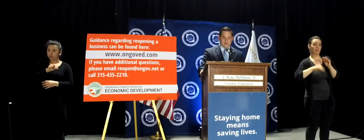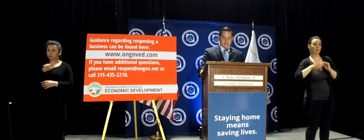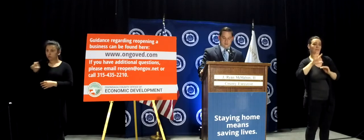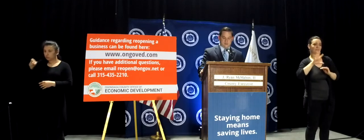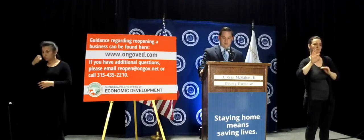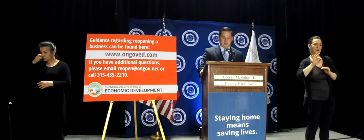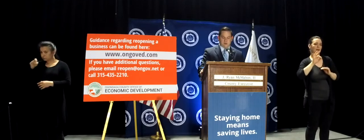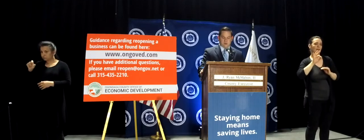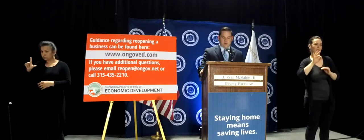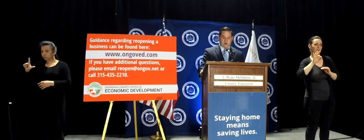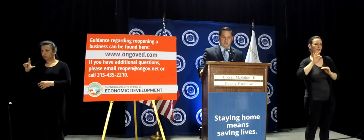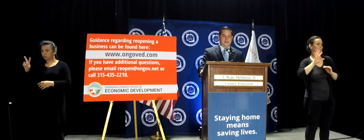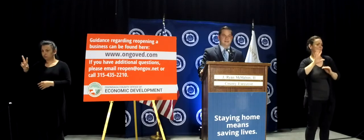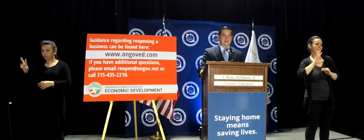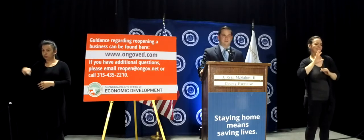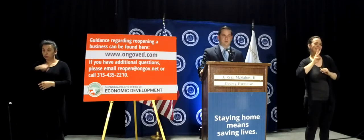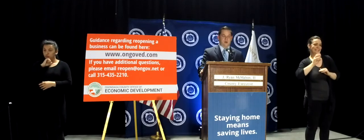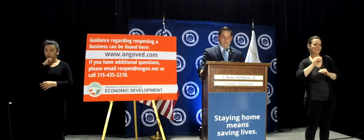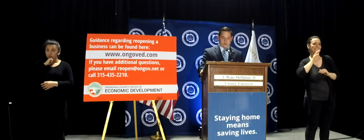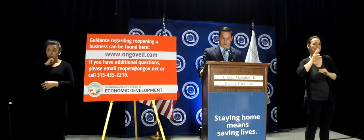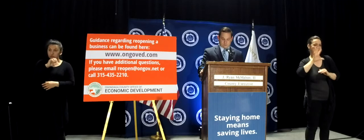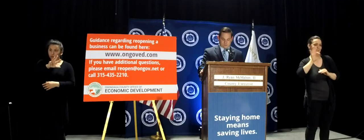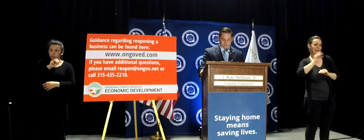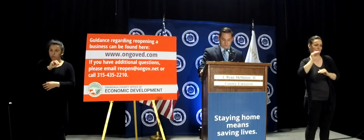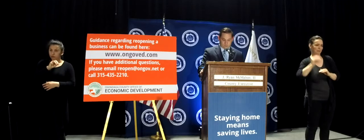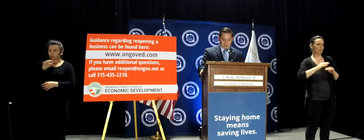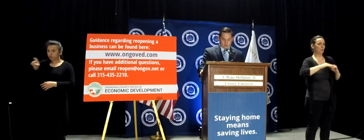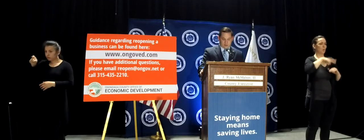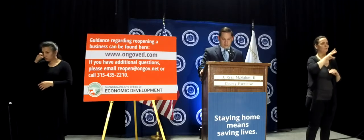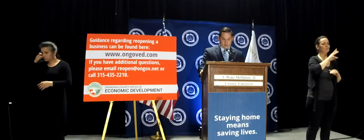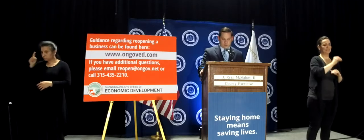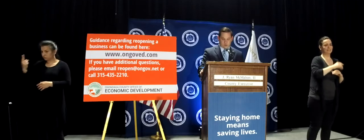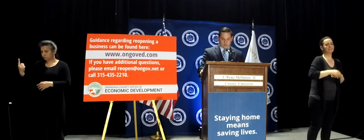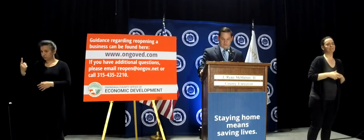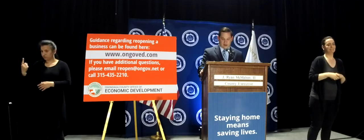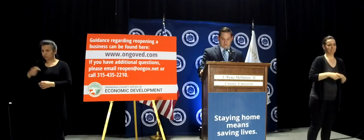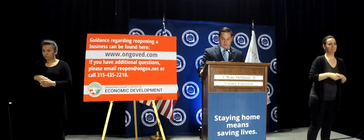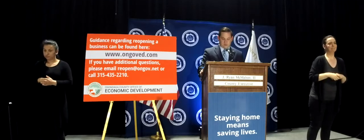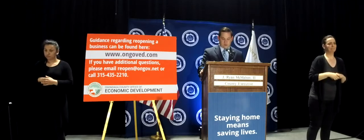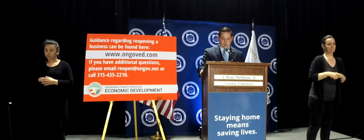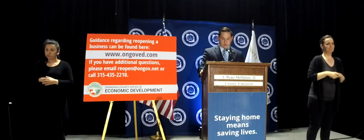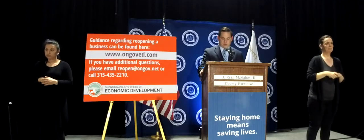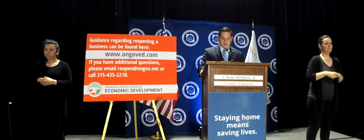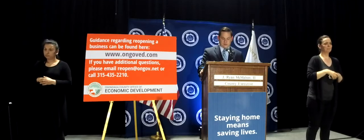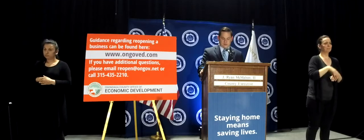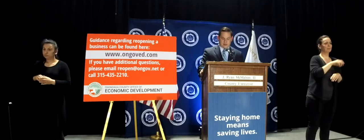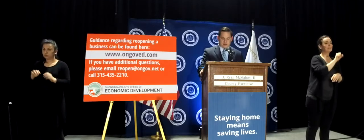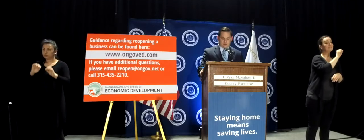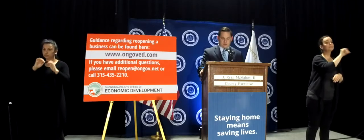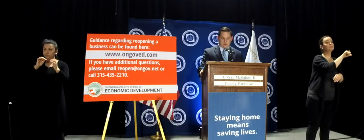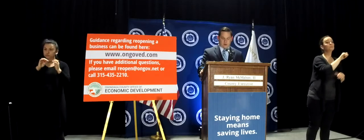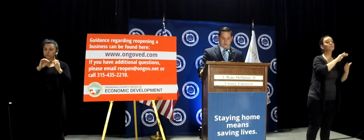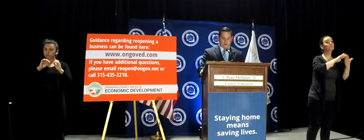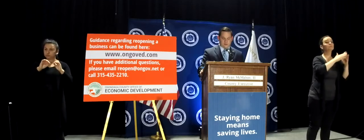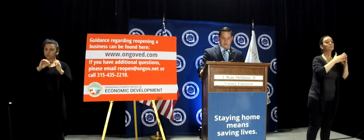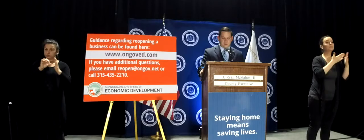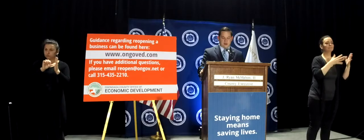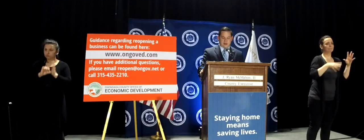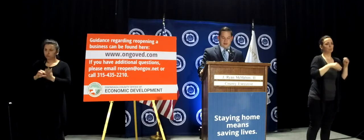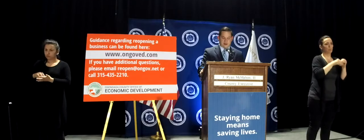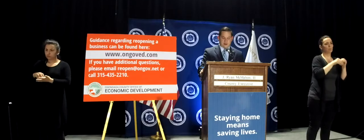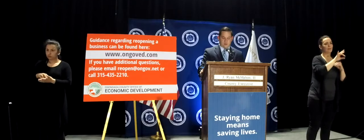total cases, 387 recoveries. Clay, 125 total cases, 93